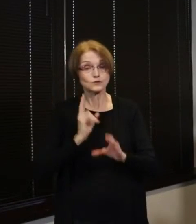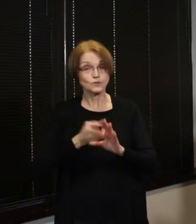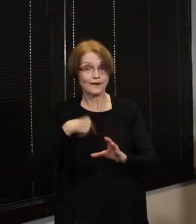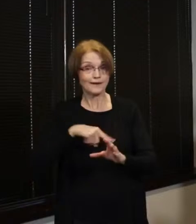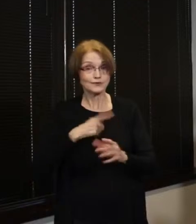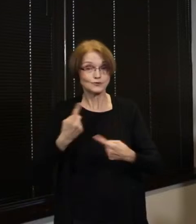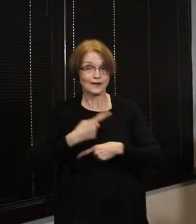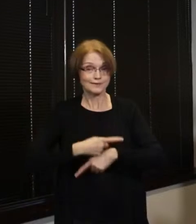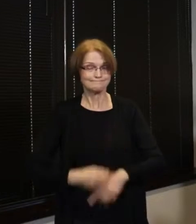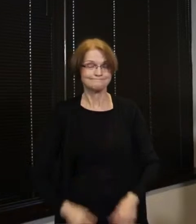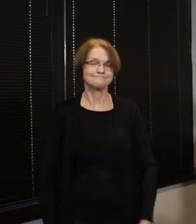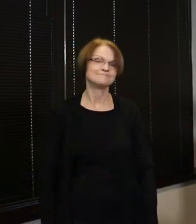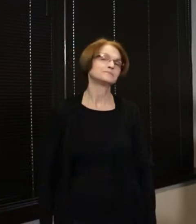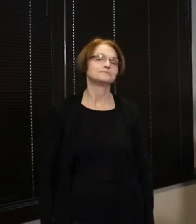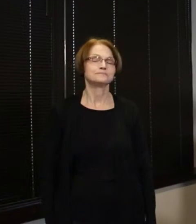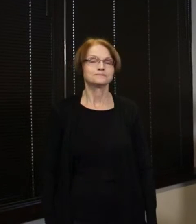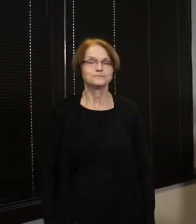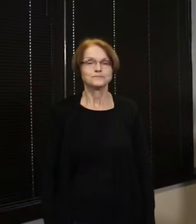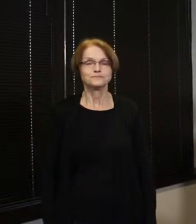today.